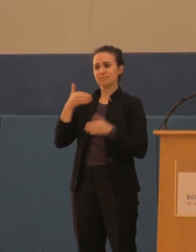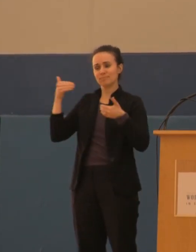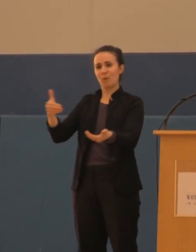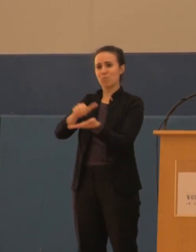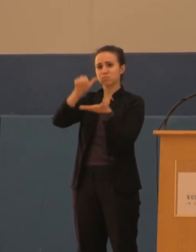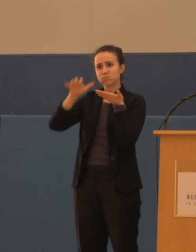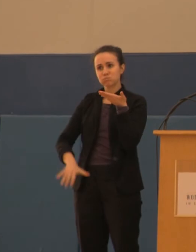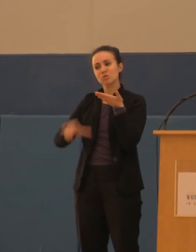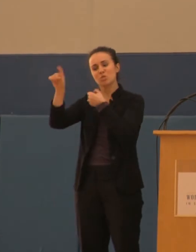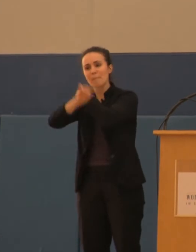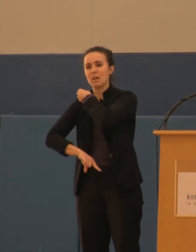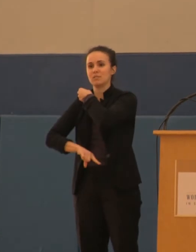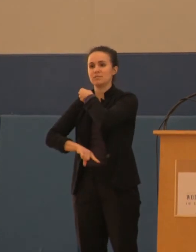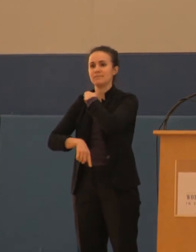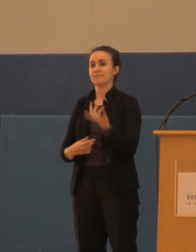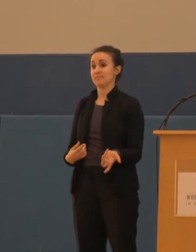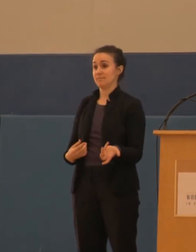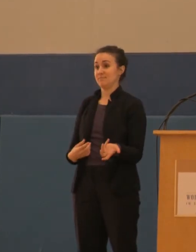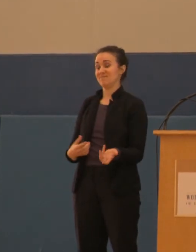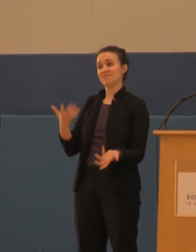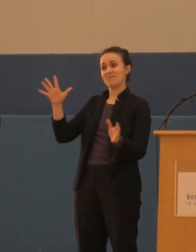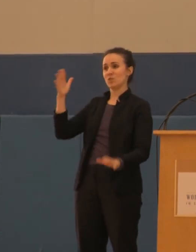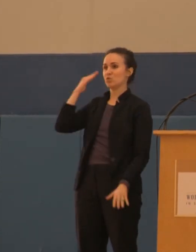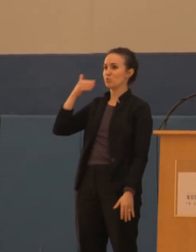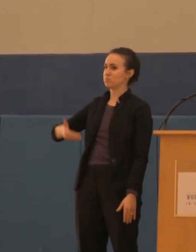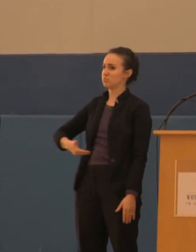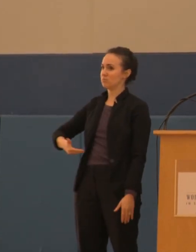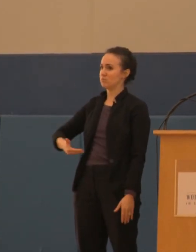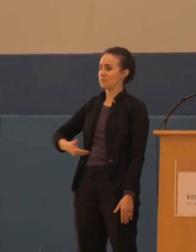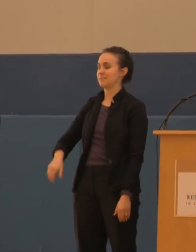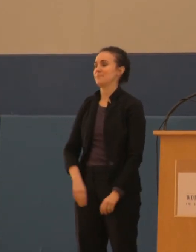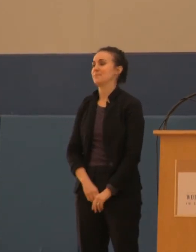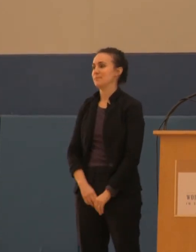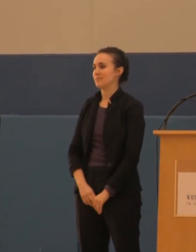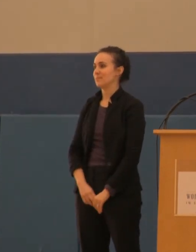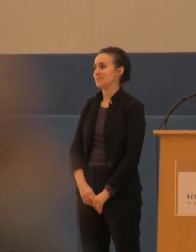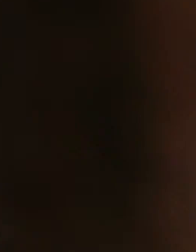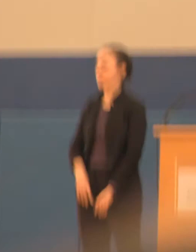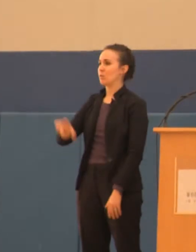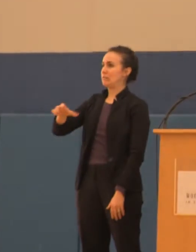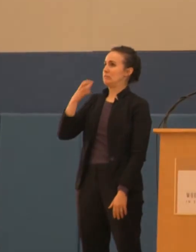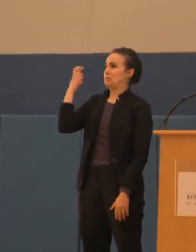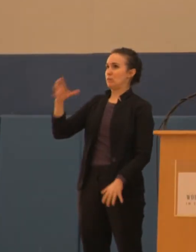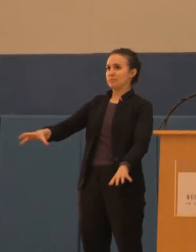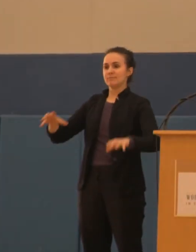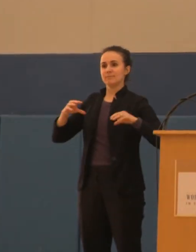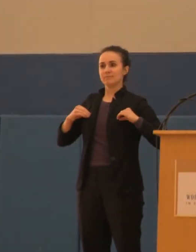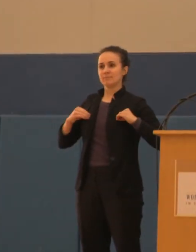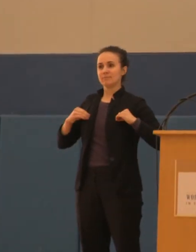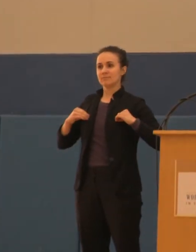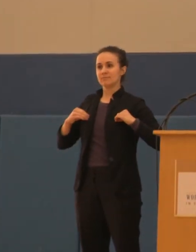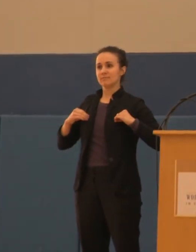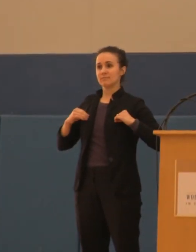punished for having abortions? I knew it. We have to come to grips with the fact